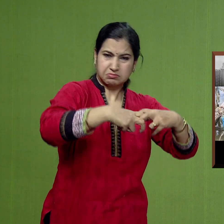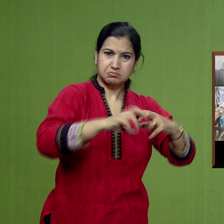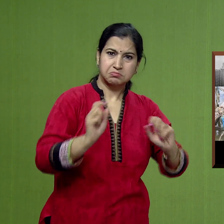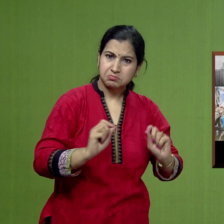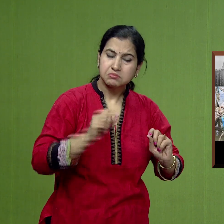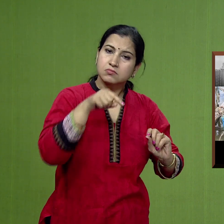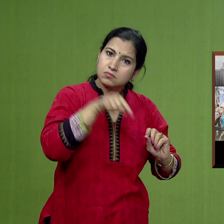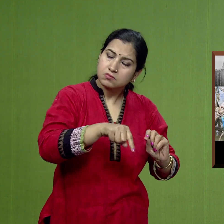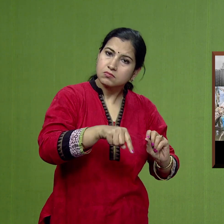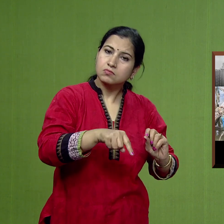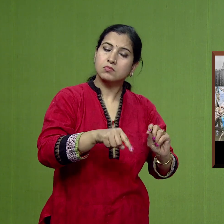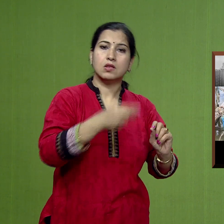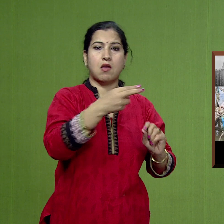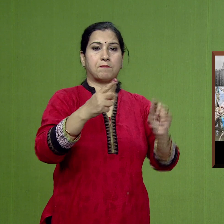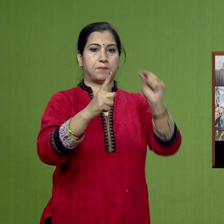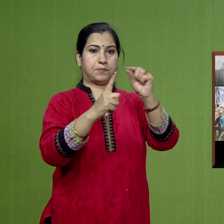is called pollution.